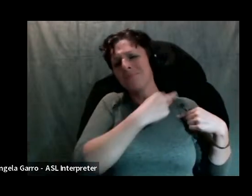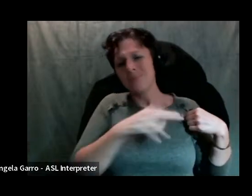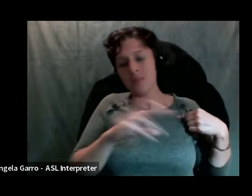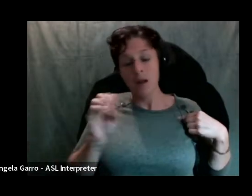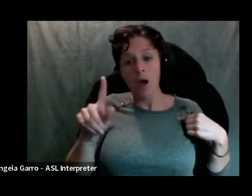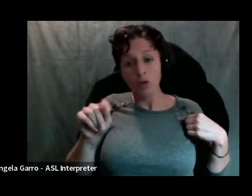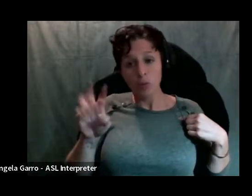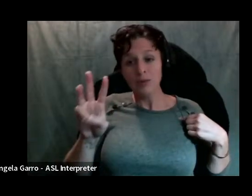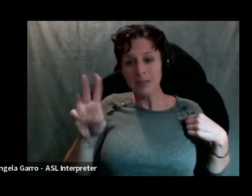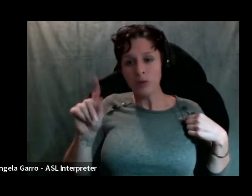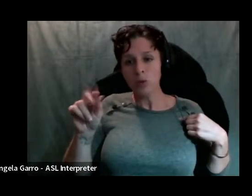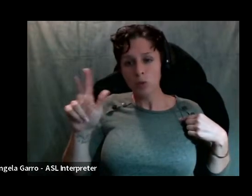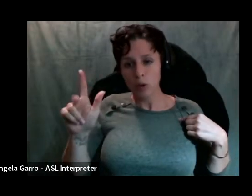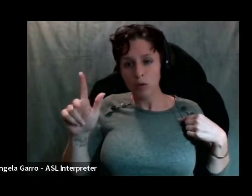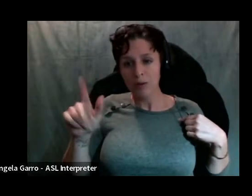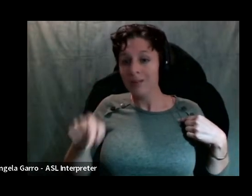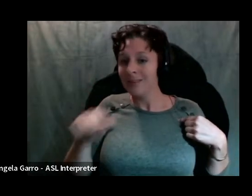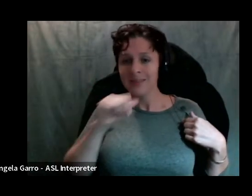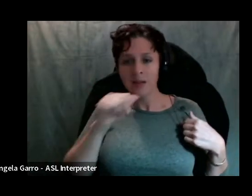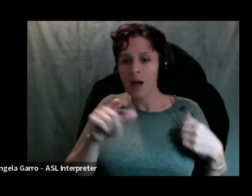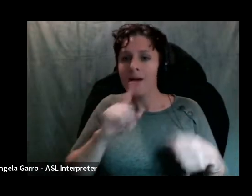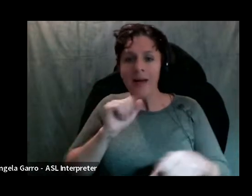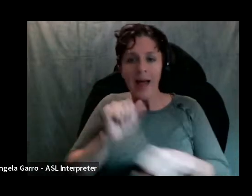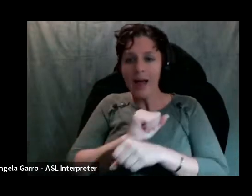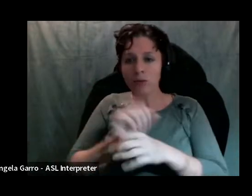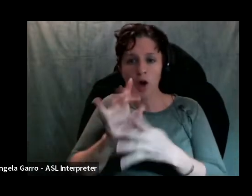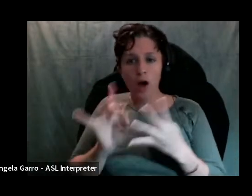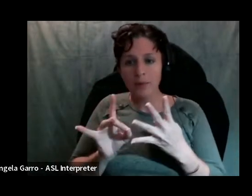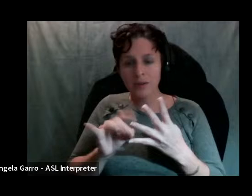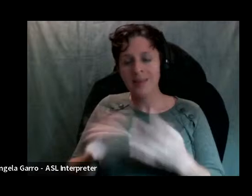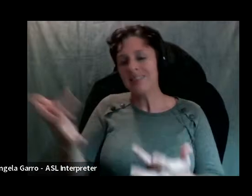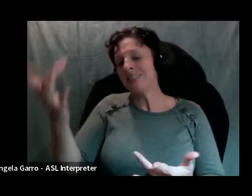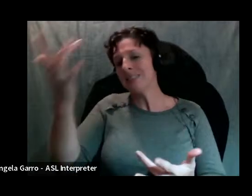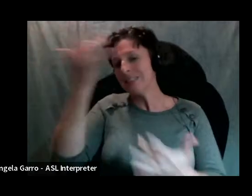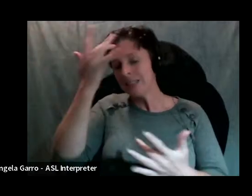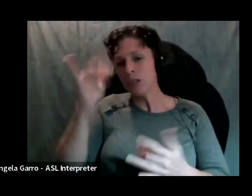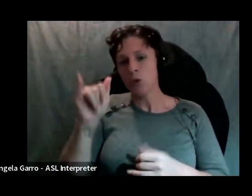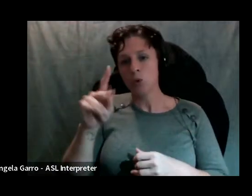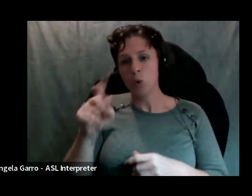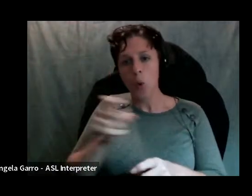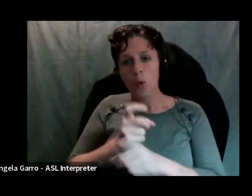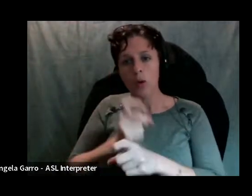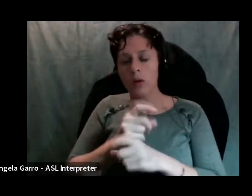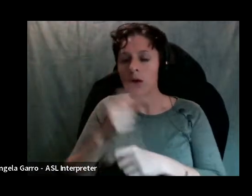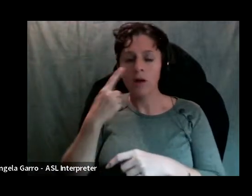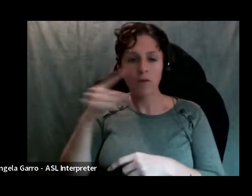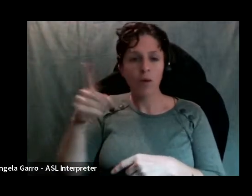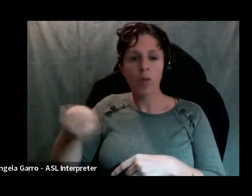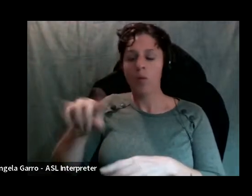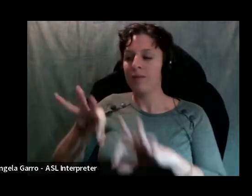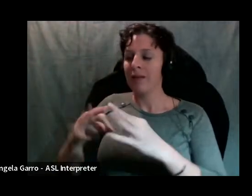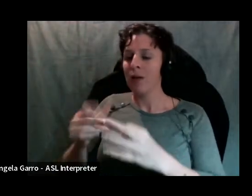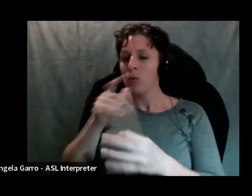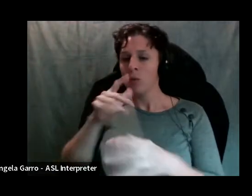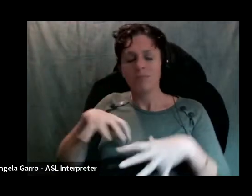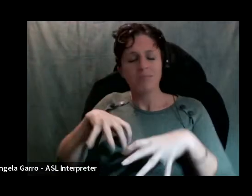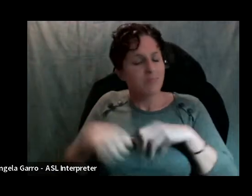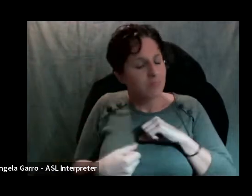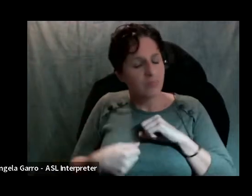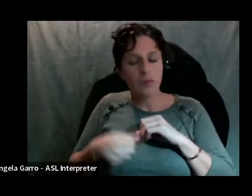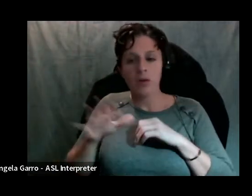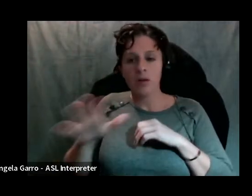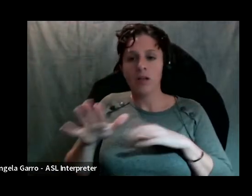2023. That's not an actual option. It's a sick joke for the families of those who mourn the loss of their children and loved